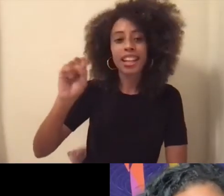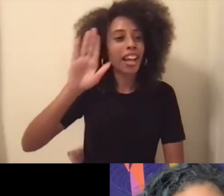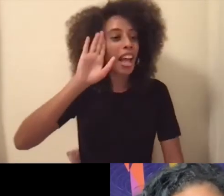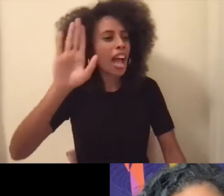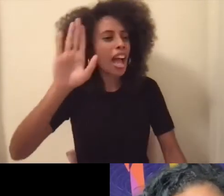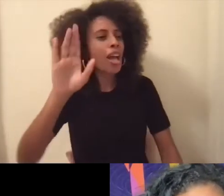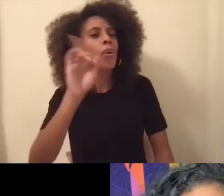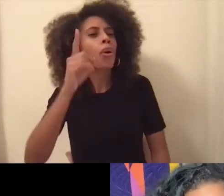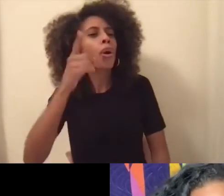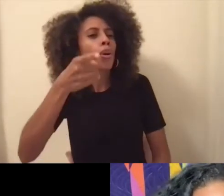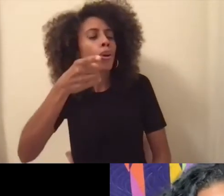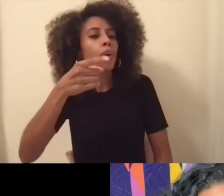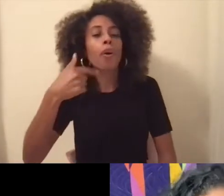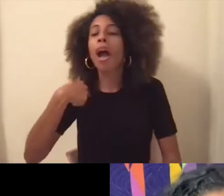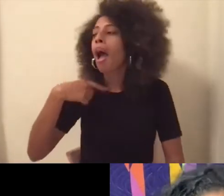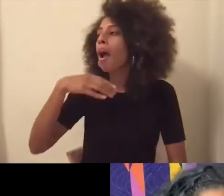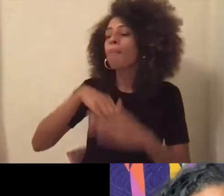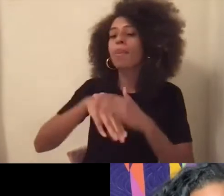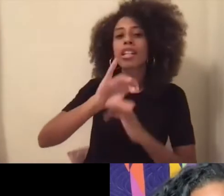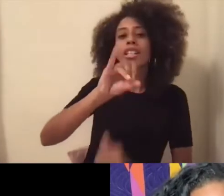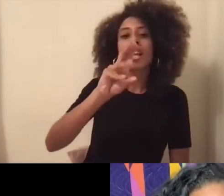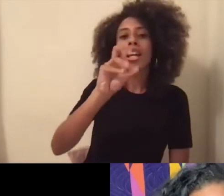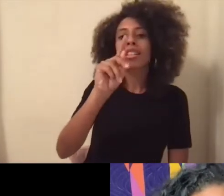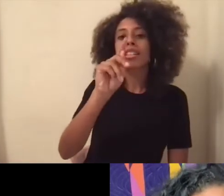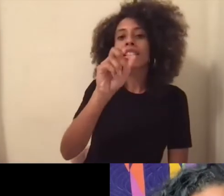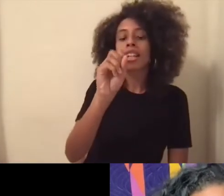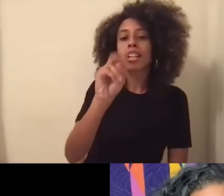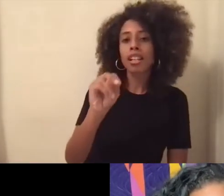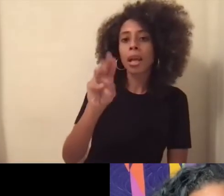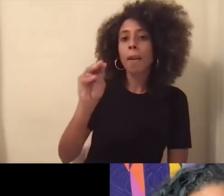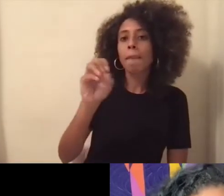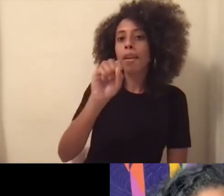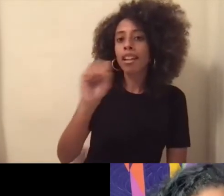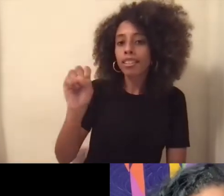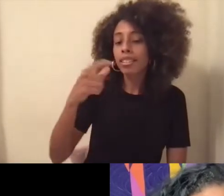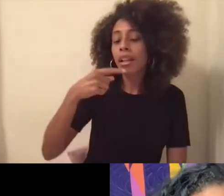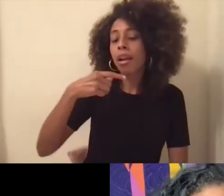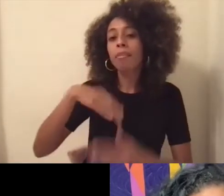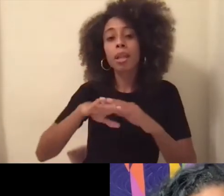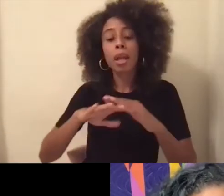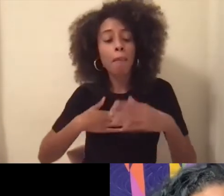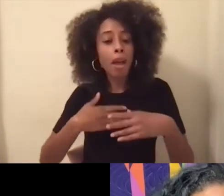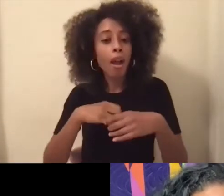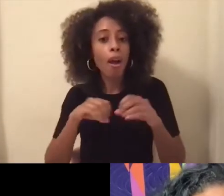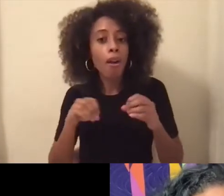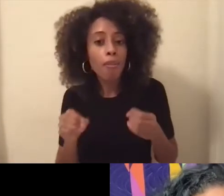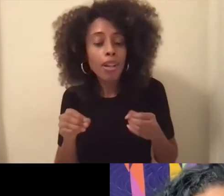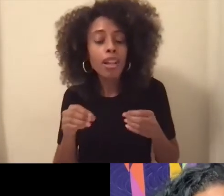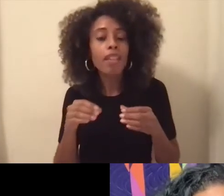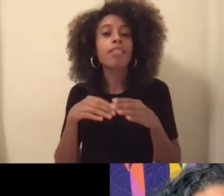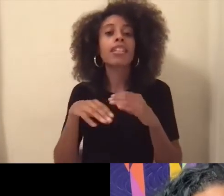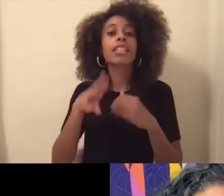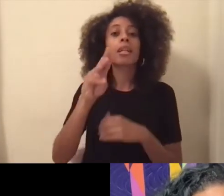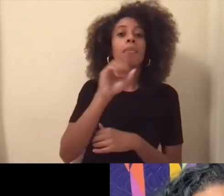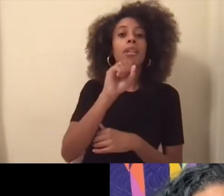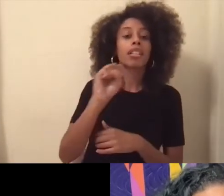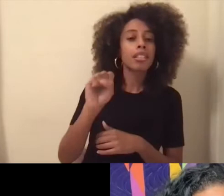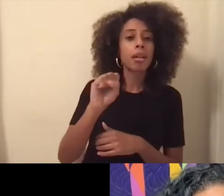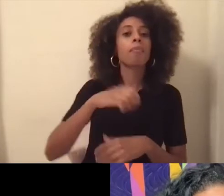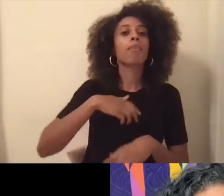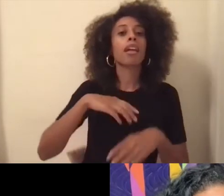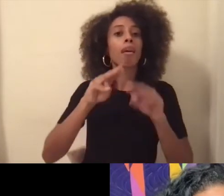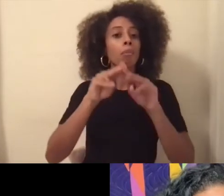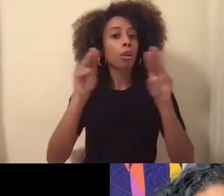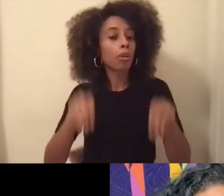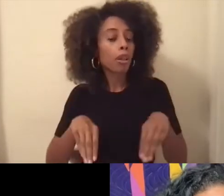in Jackson, Mississippi. I am in my office at the Mississippi Museum of Art.